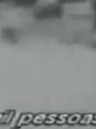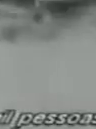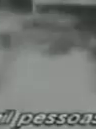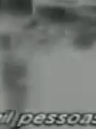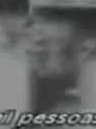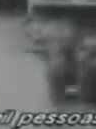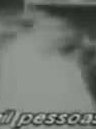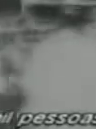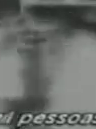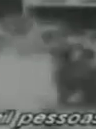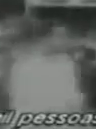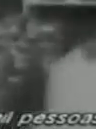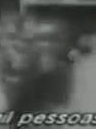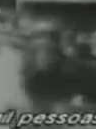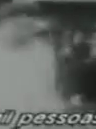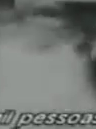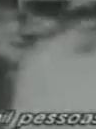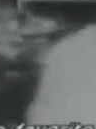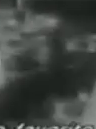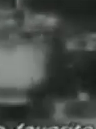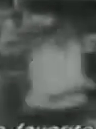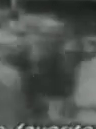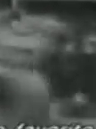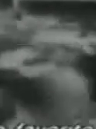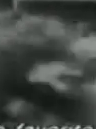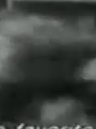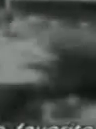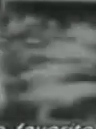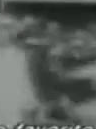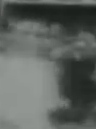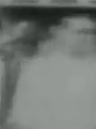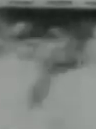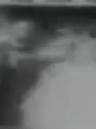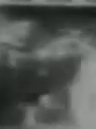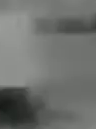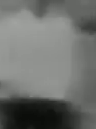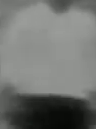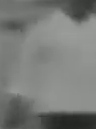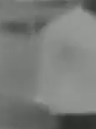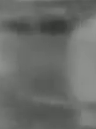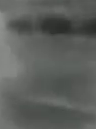Before a 90,000 crowd in the Centenario, Uruguay were favourites to win.